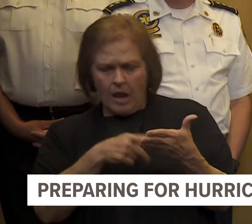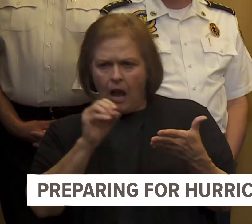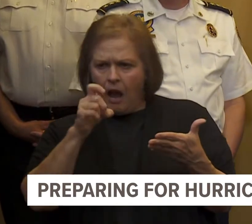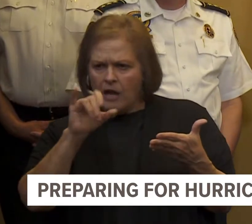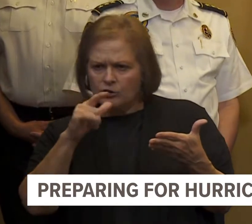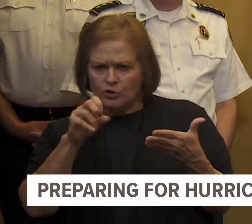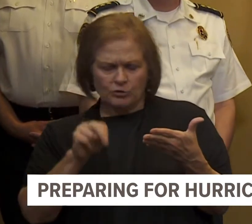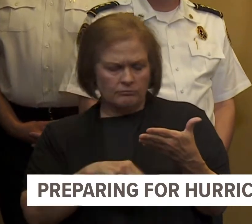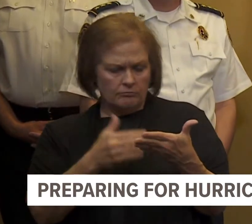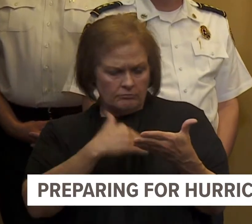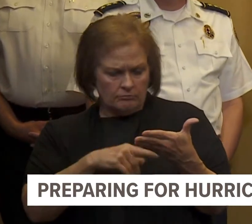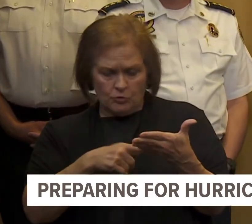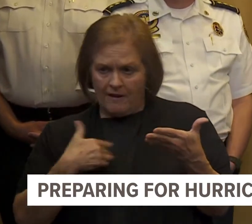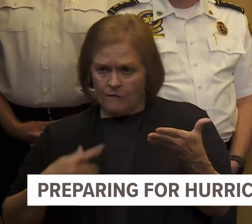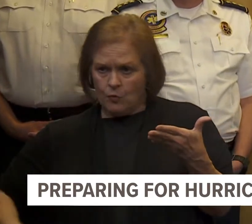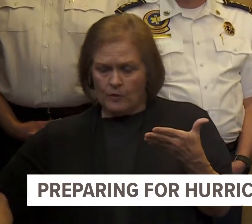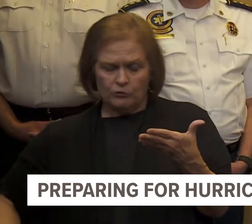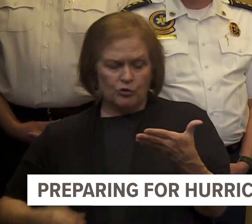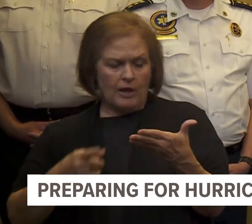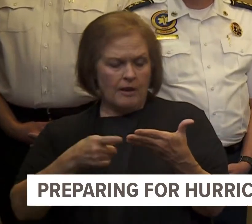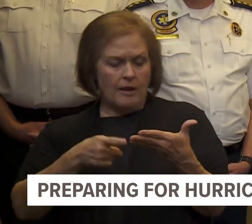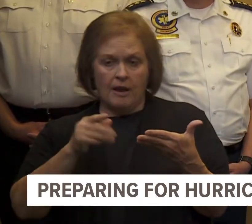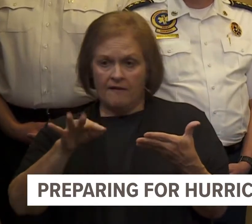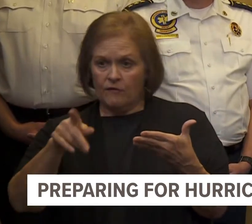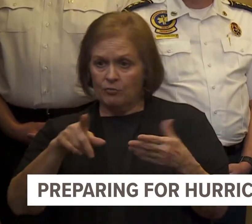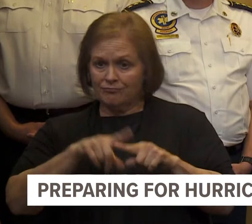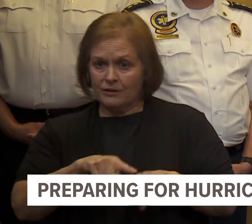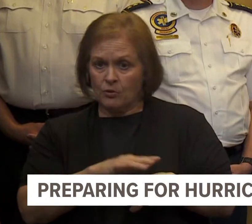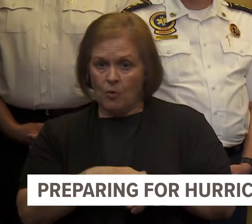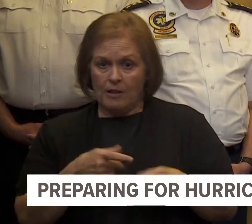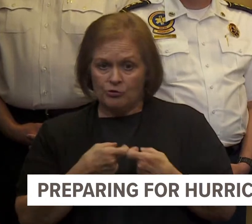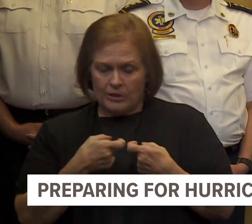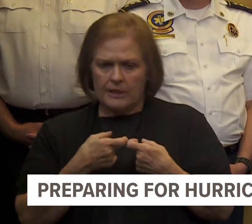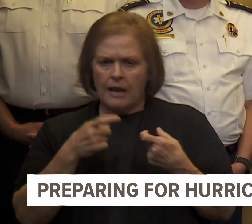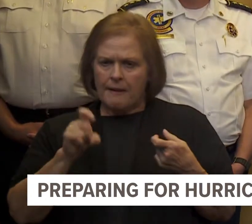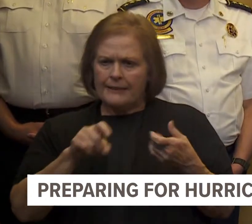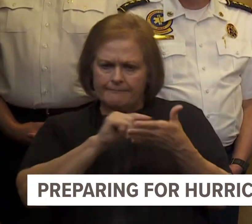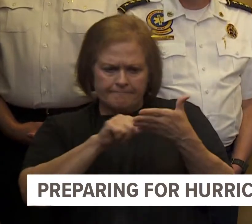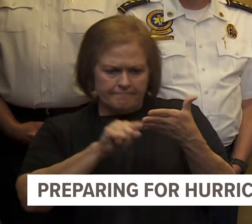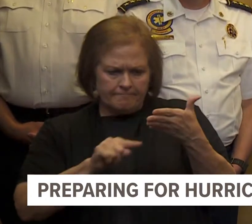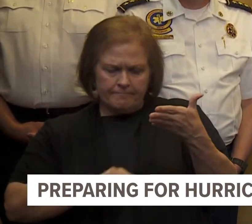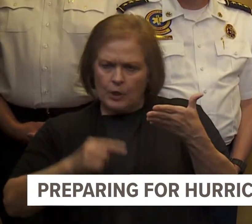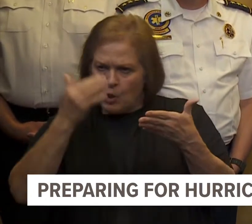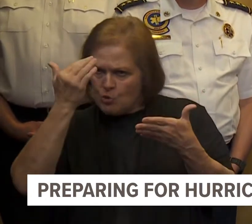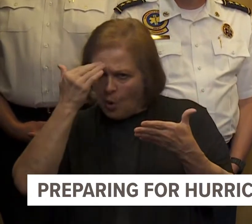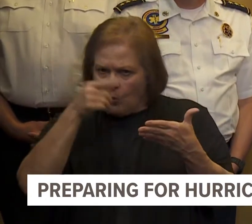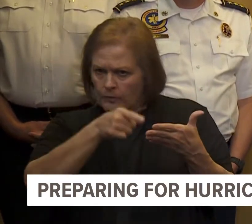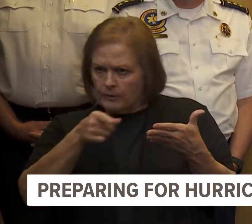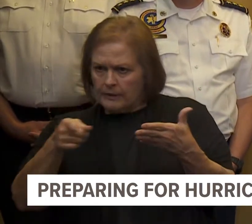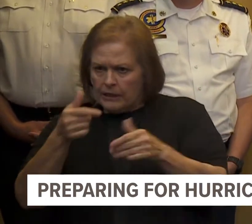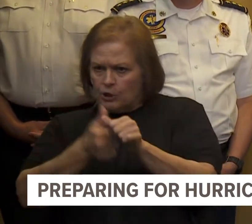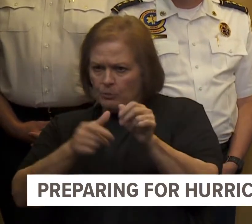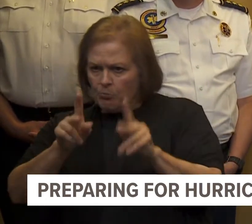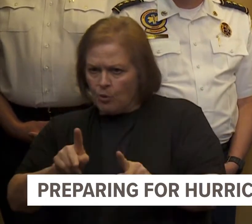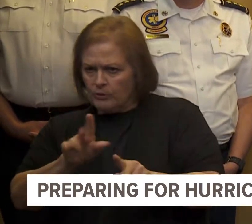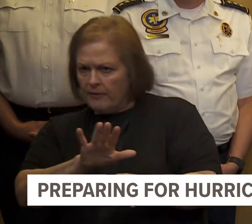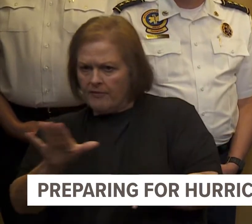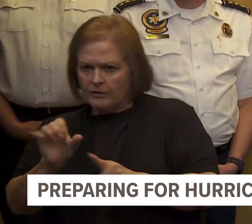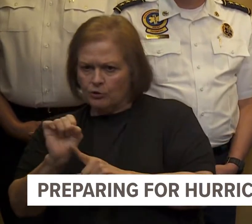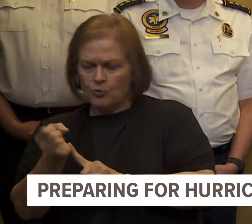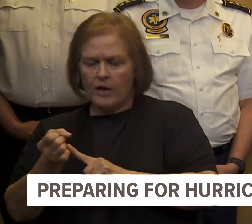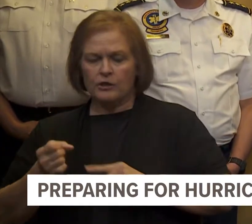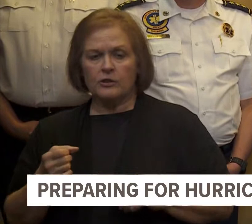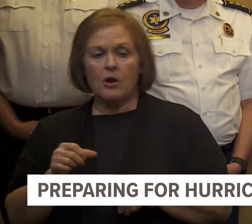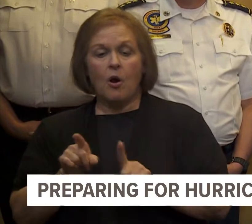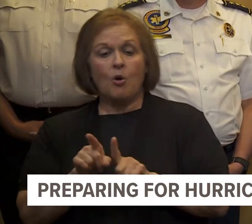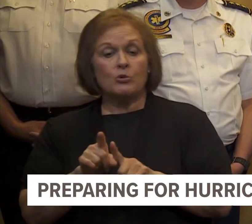if you have a wheelchair, if you're electricity dependent, please let us know so that we can account for that. Facilities